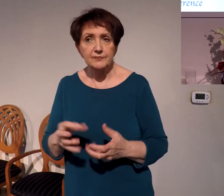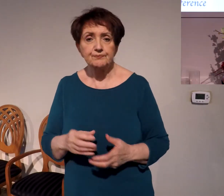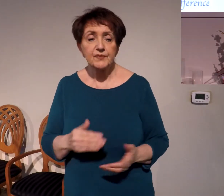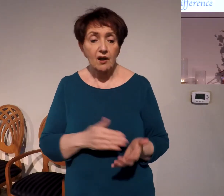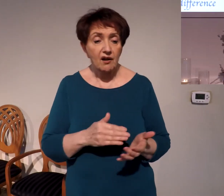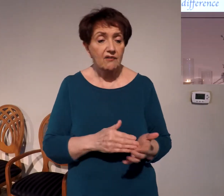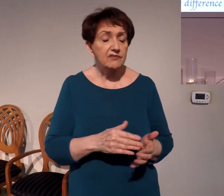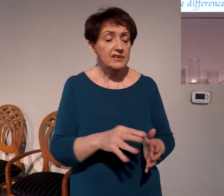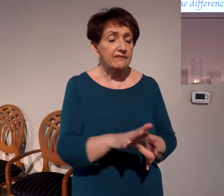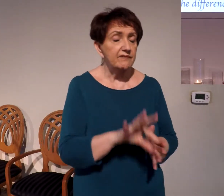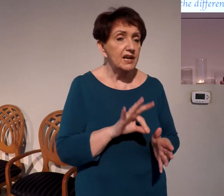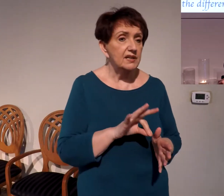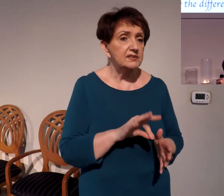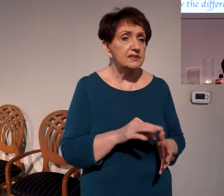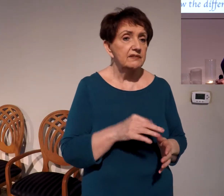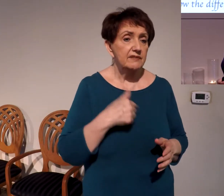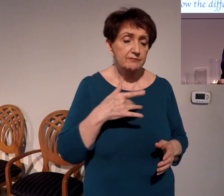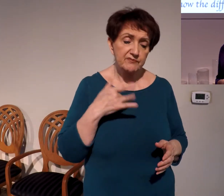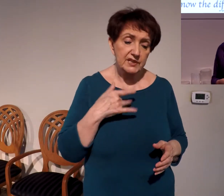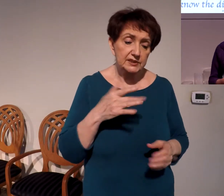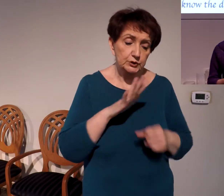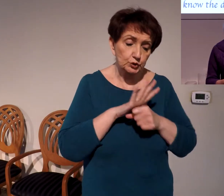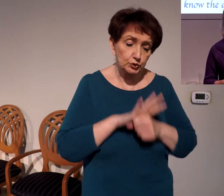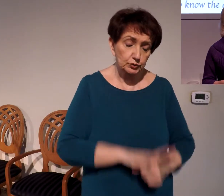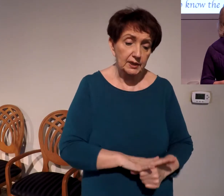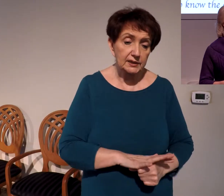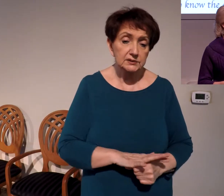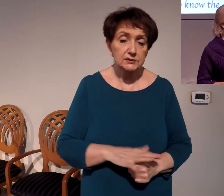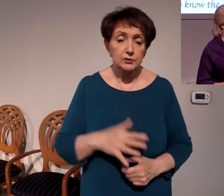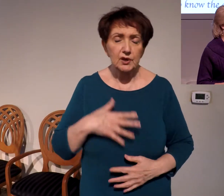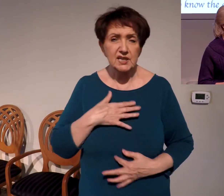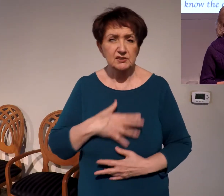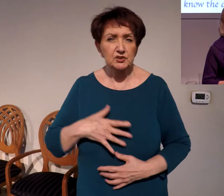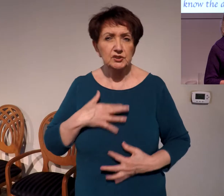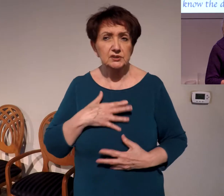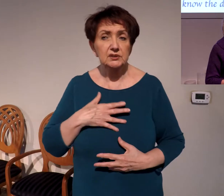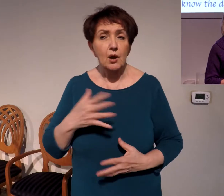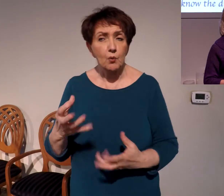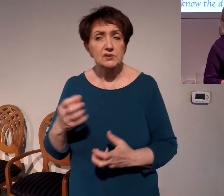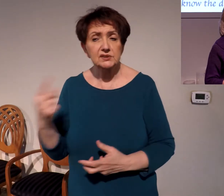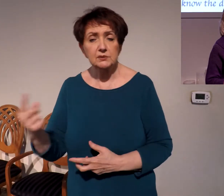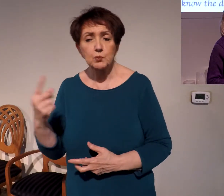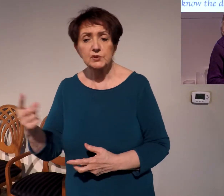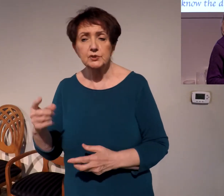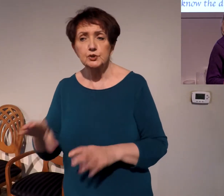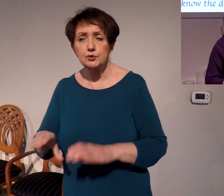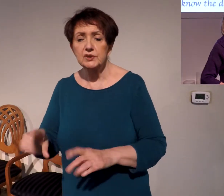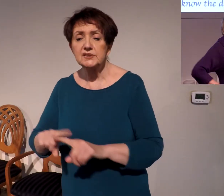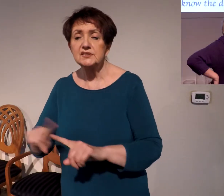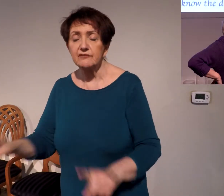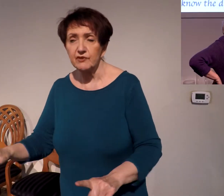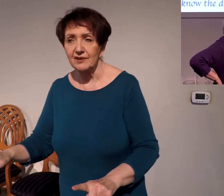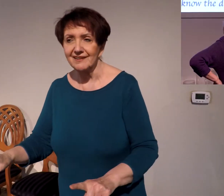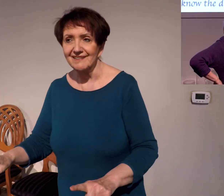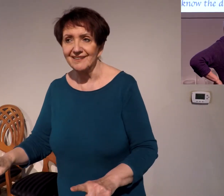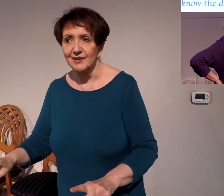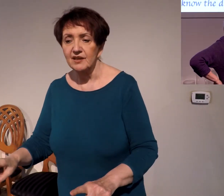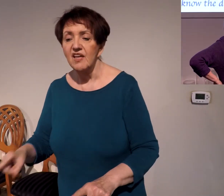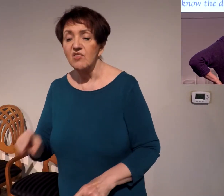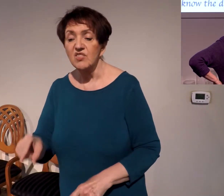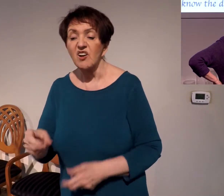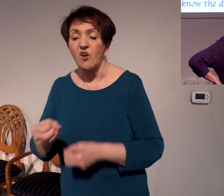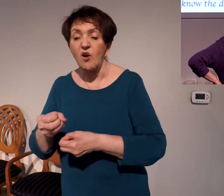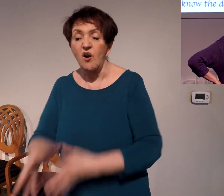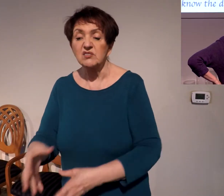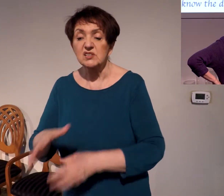find that when I'm stressed or anxious, I would like for somebody else to do it differently than they're doing it, because they are causing me